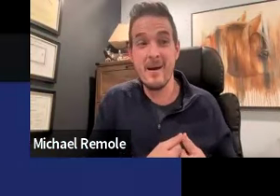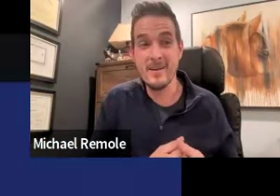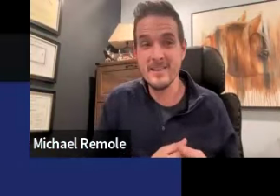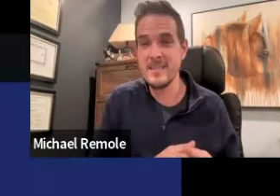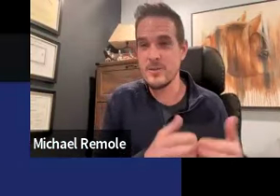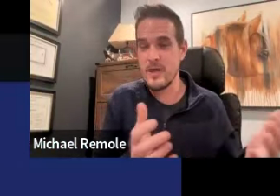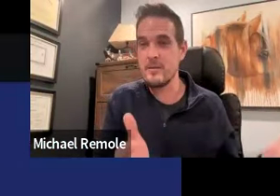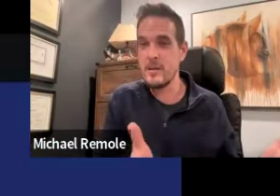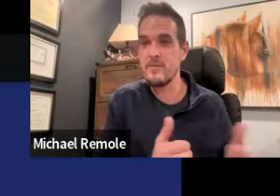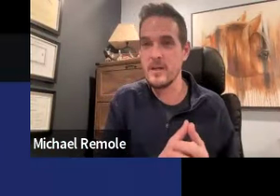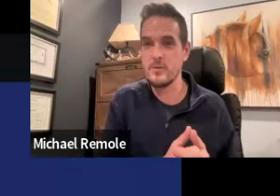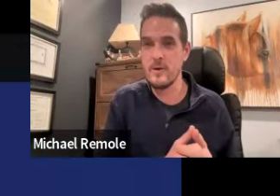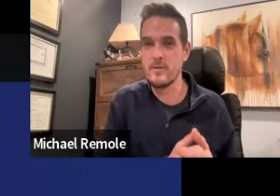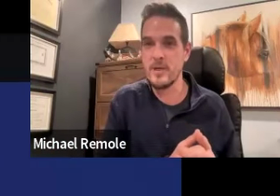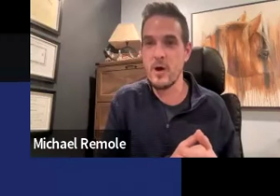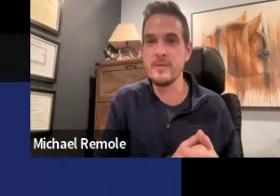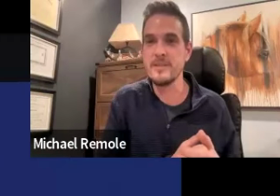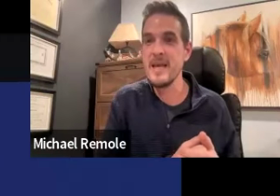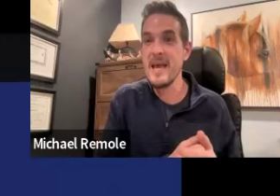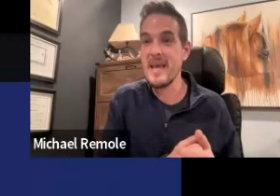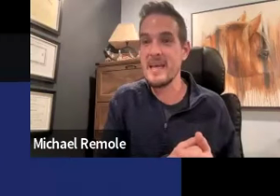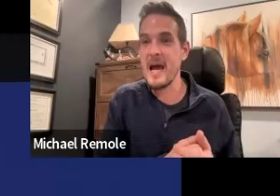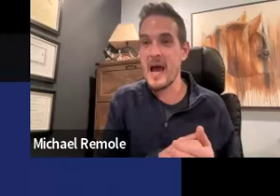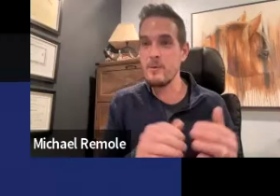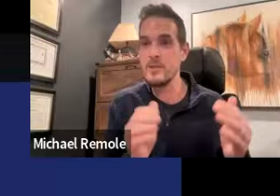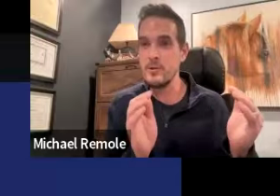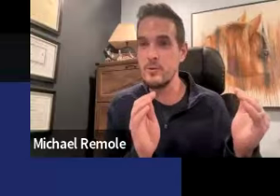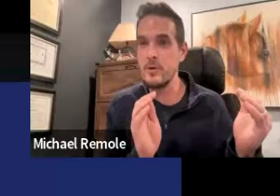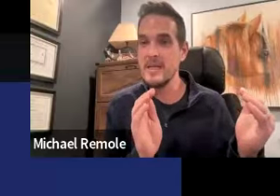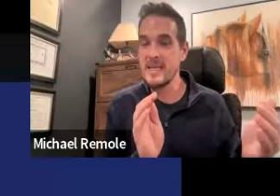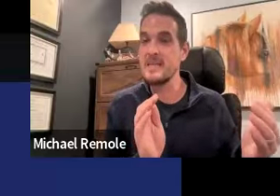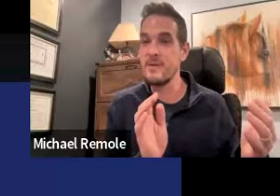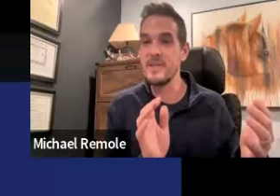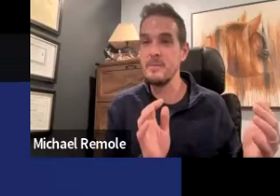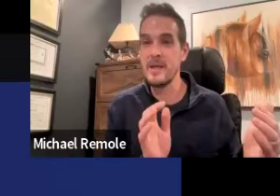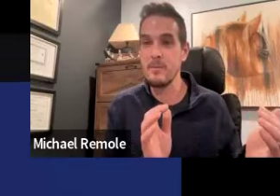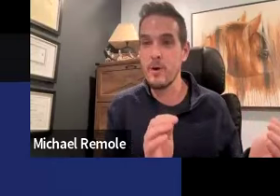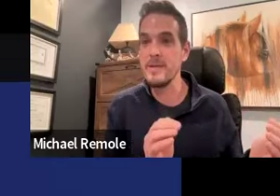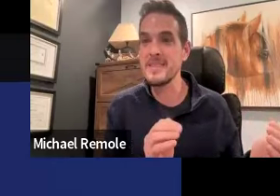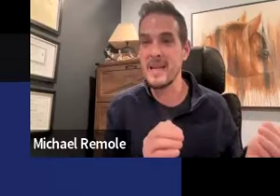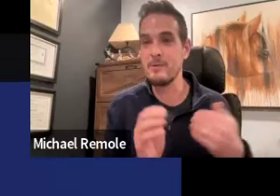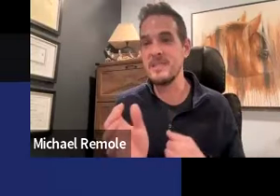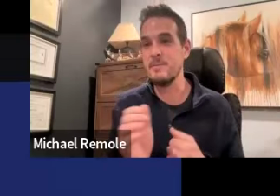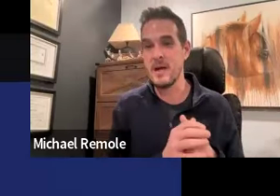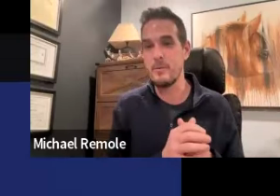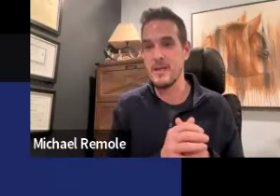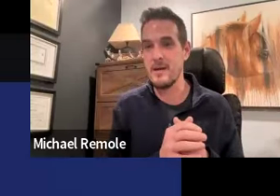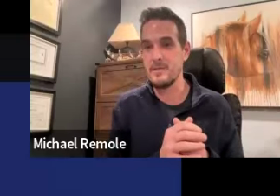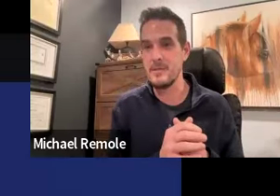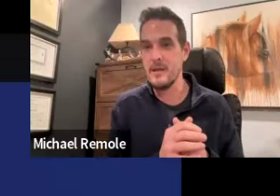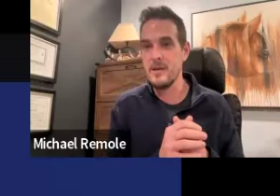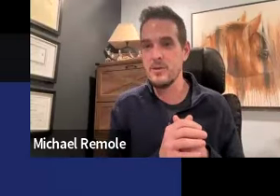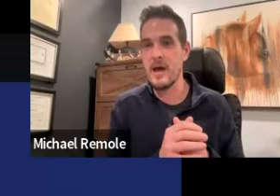him. And I honestly, so they live not too far from the office. And I would do 10 to 15-minute appointments and I would see him a